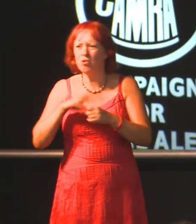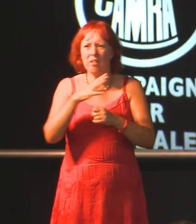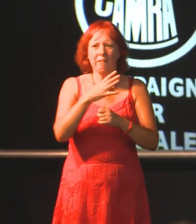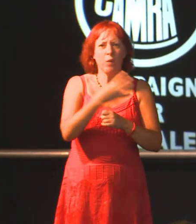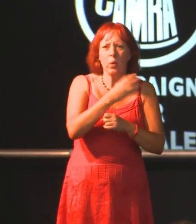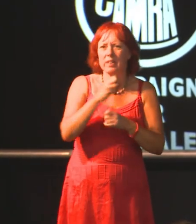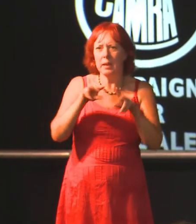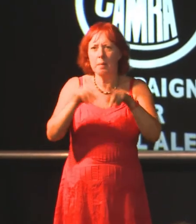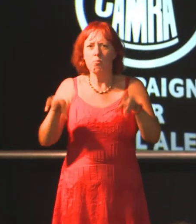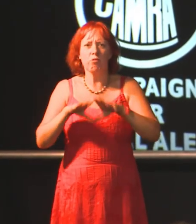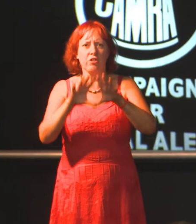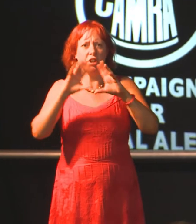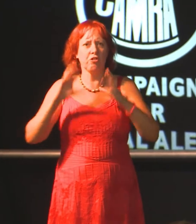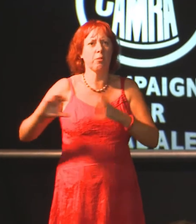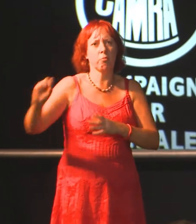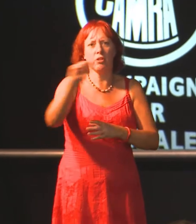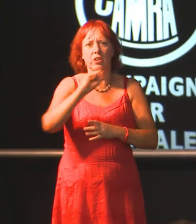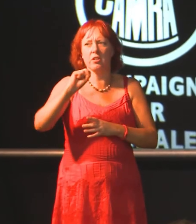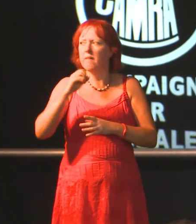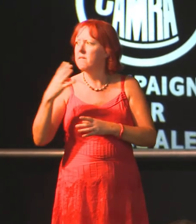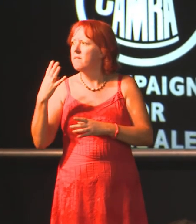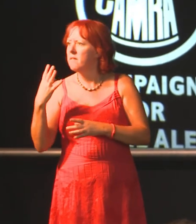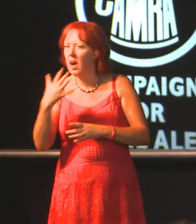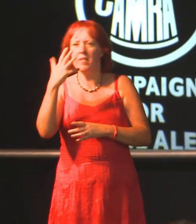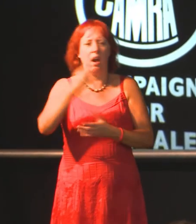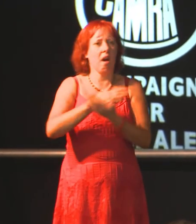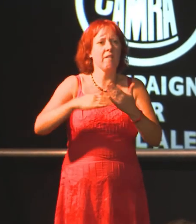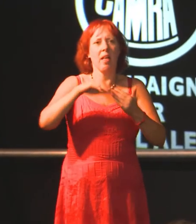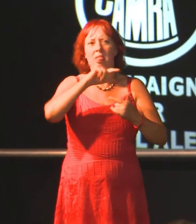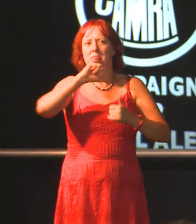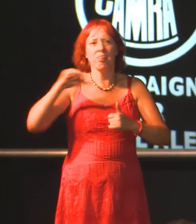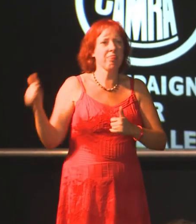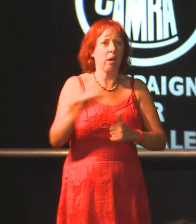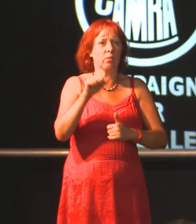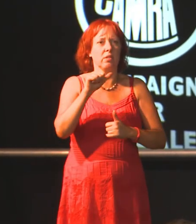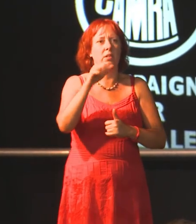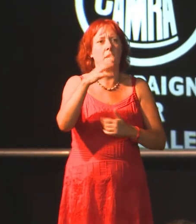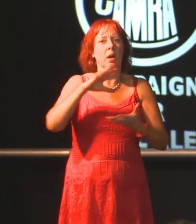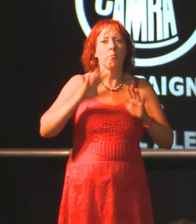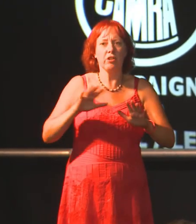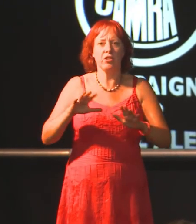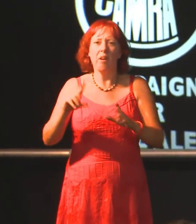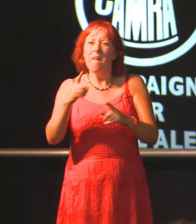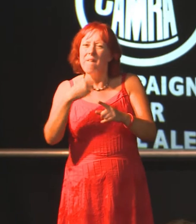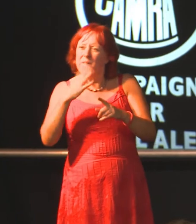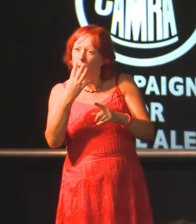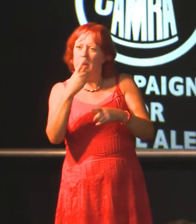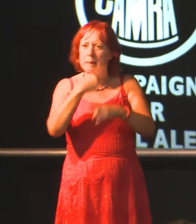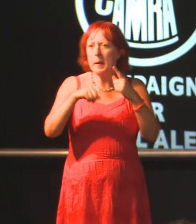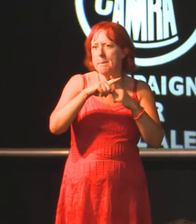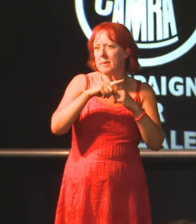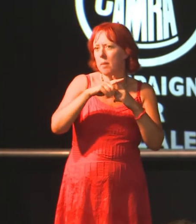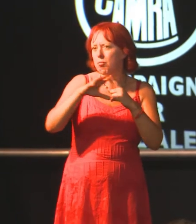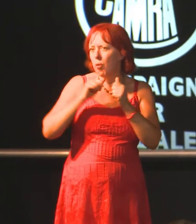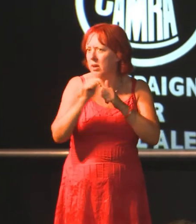840 British breweries brewing over 5,500 British beers. There are four times as many